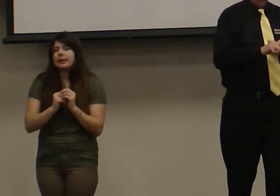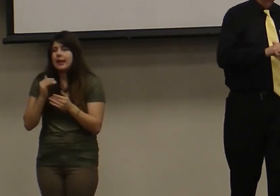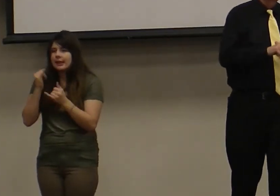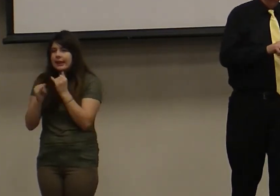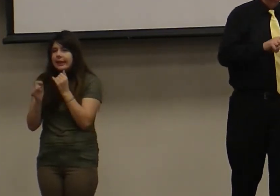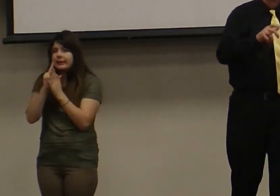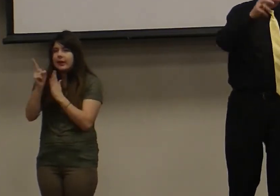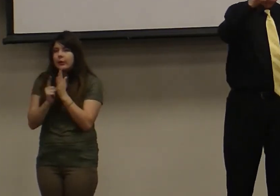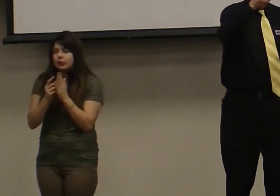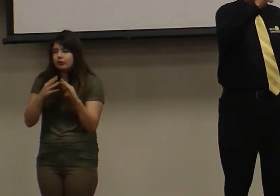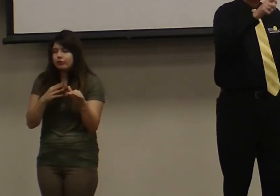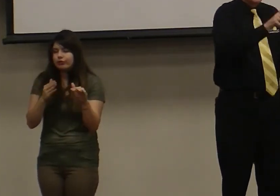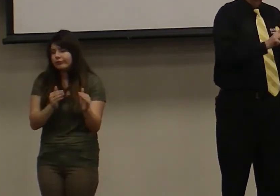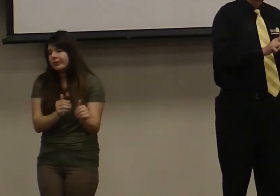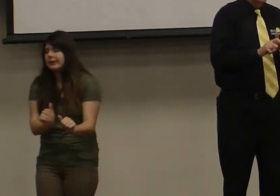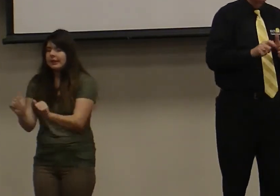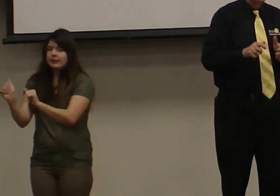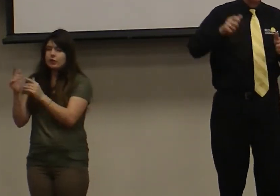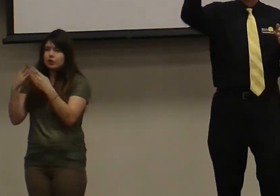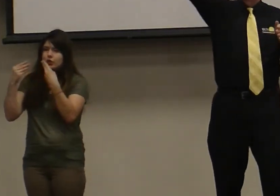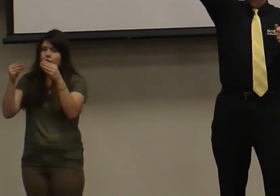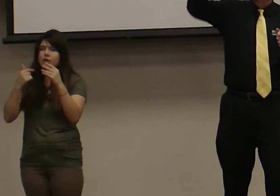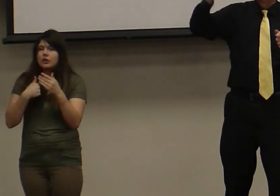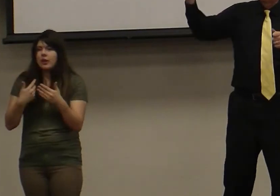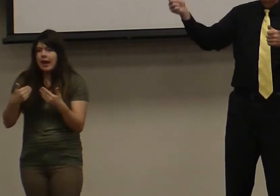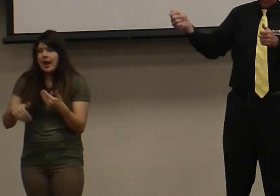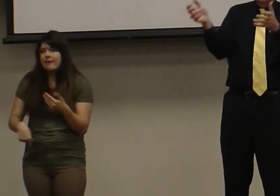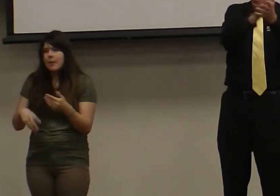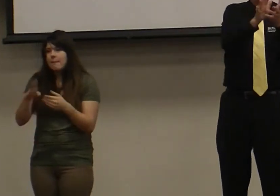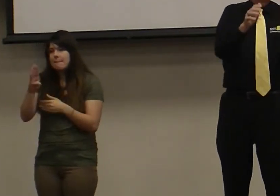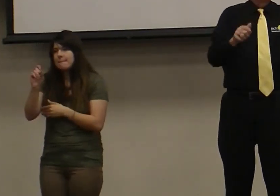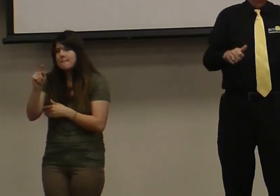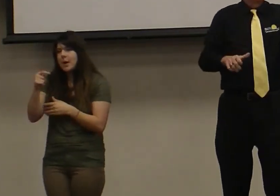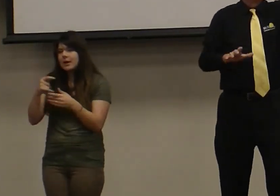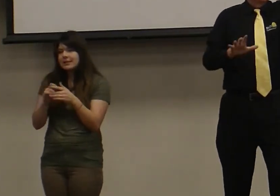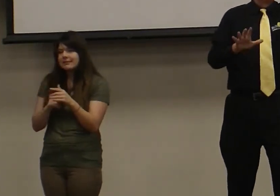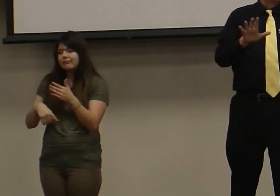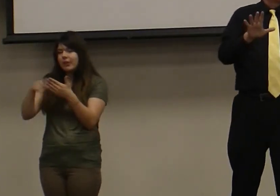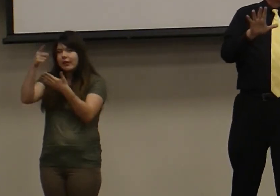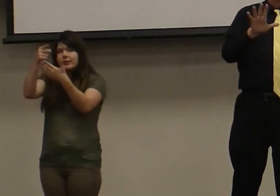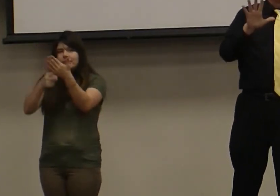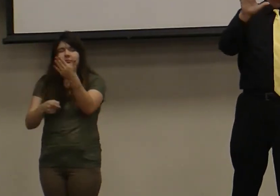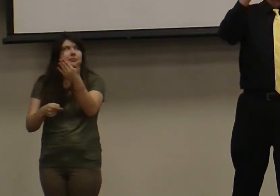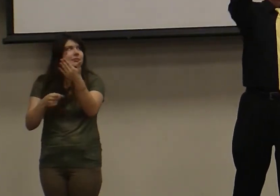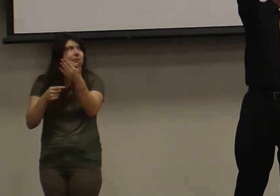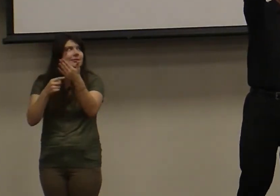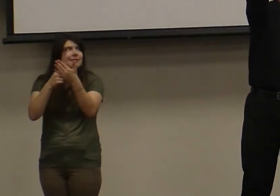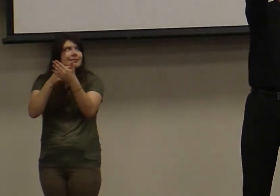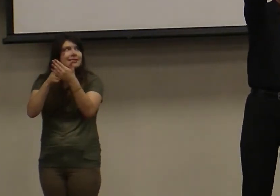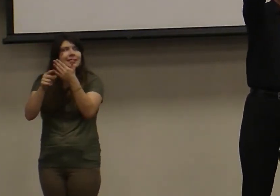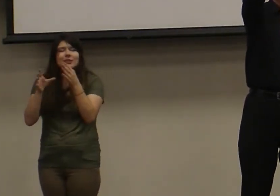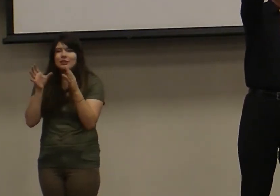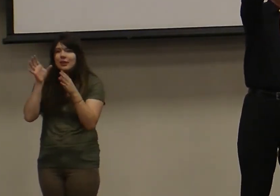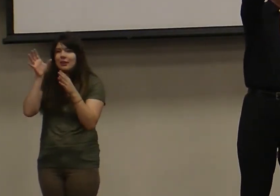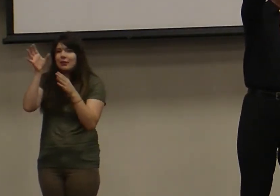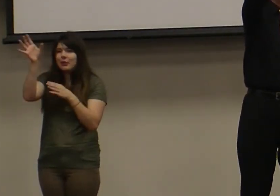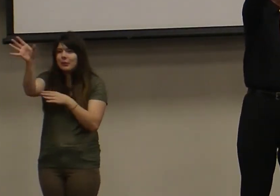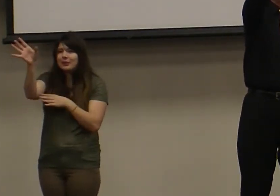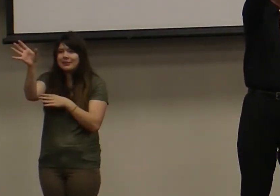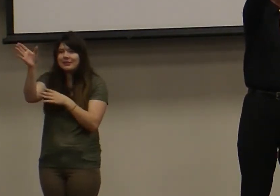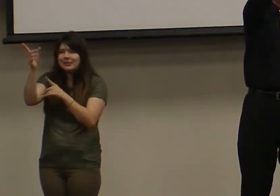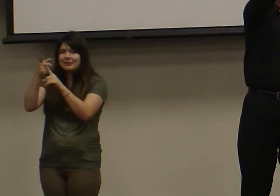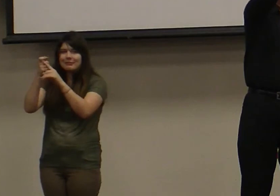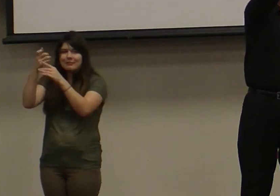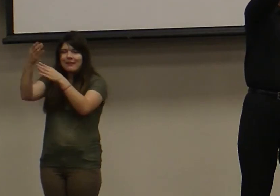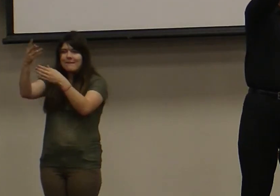and get out of the store. And so you take the box knife and you cut this side and you flip it to this hand and you cut that side, but you're trying to hold it from coming off of the